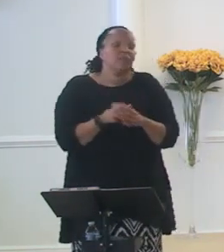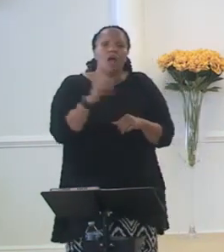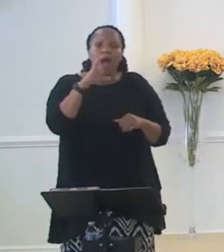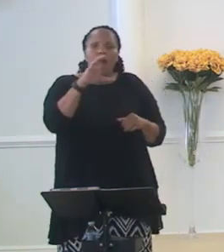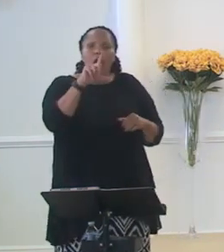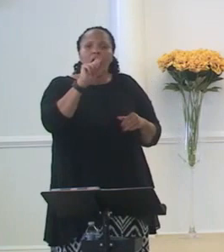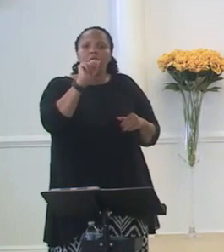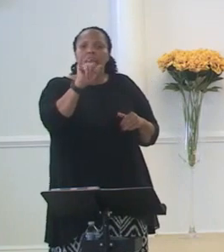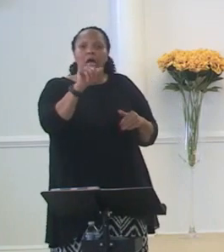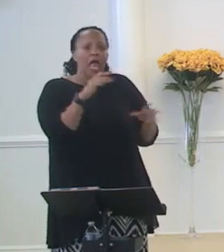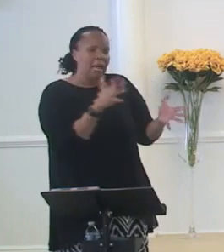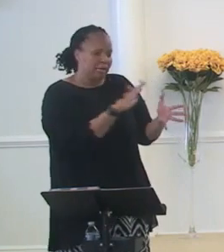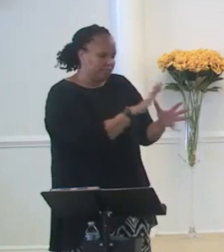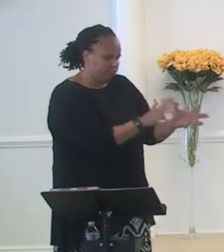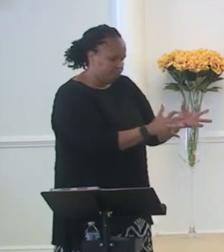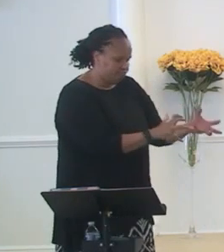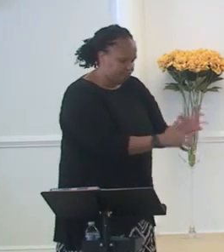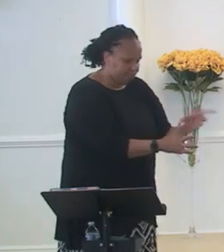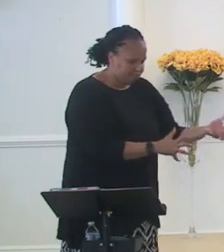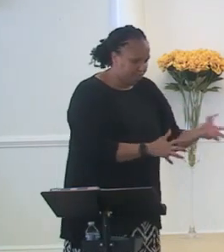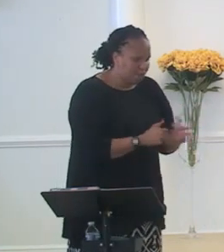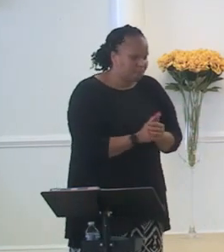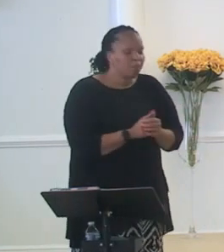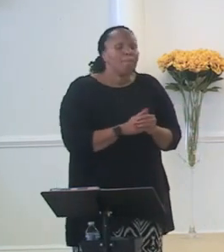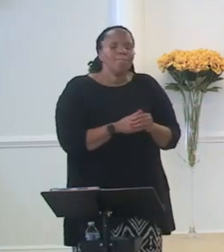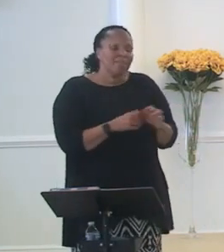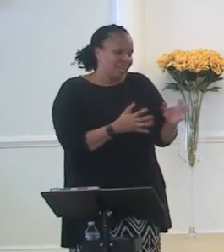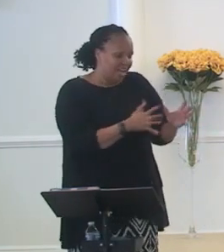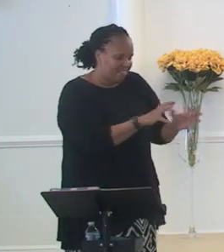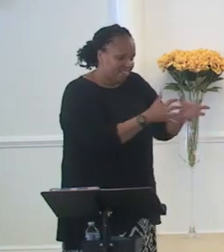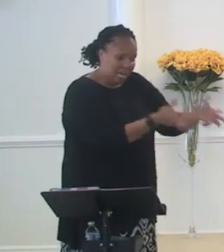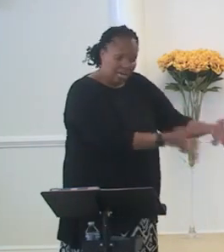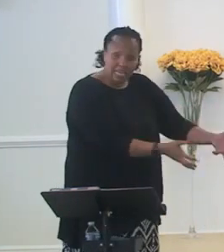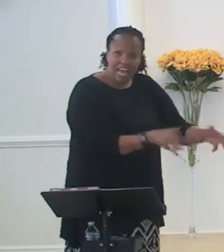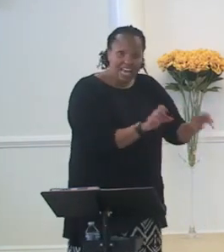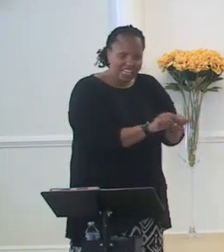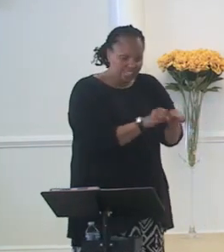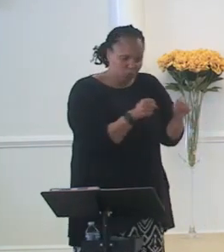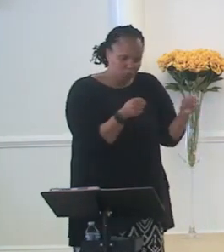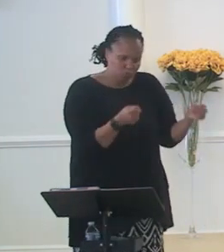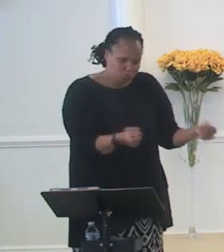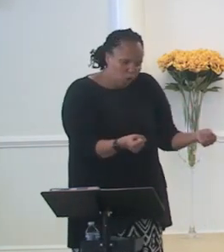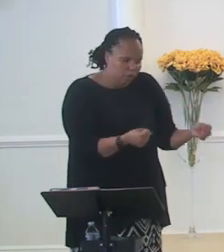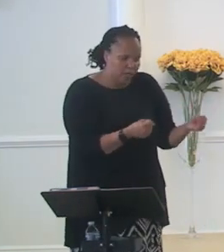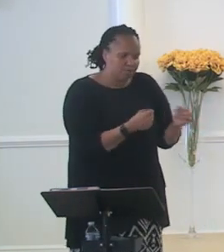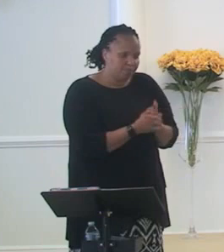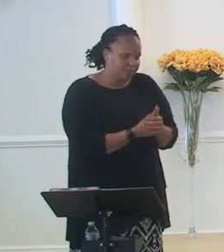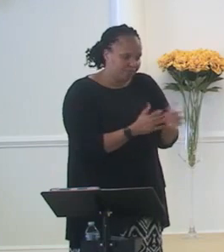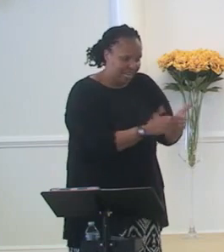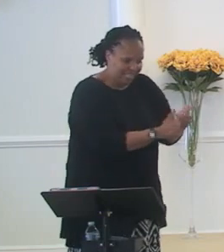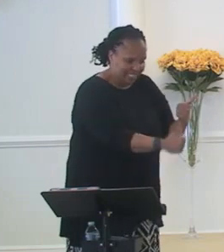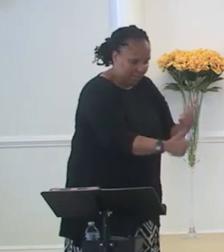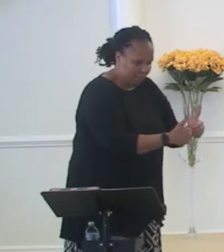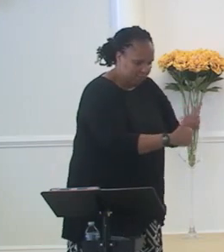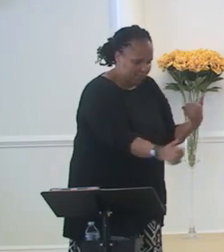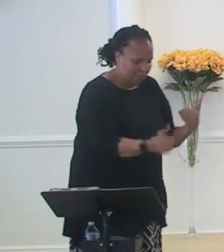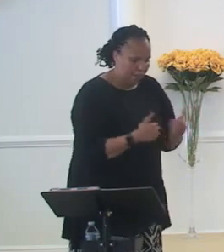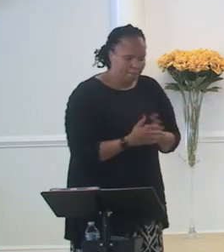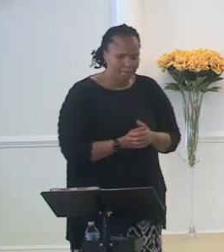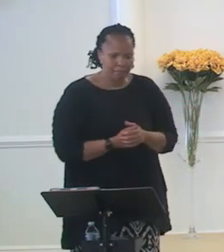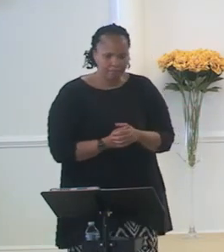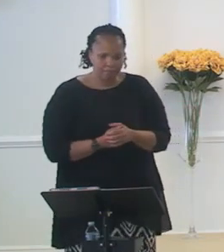now, Jeremiah saw that the clay is broken up from the rest of the ground. The rest of the ground that was tread